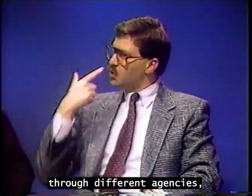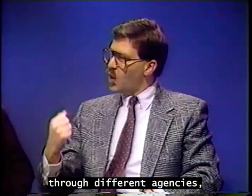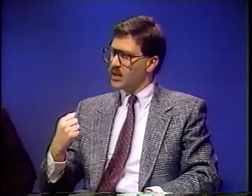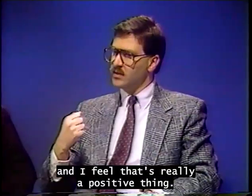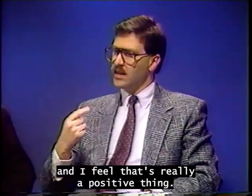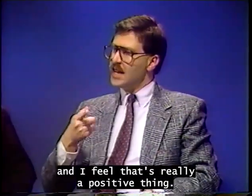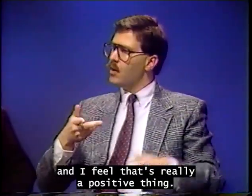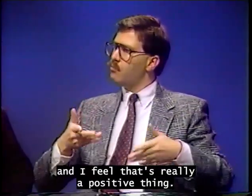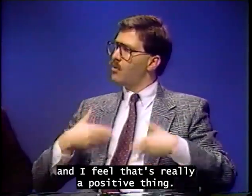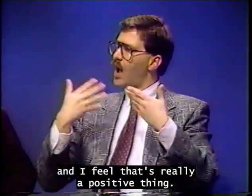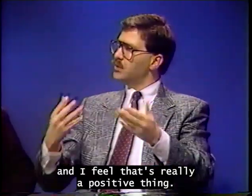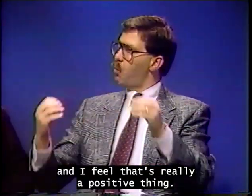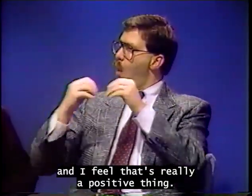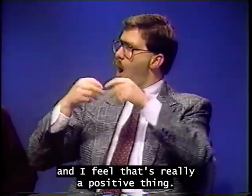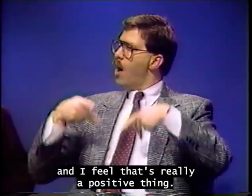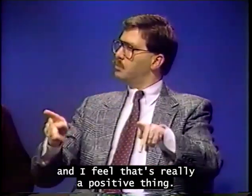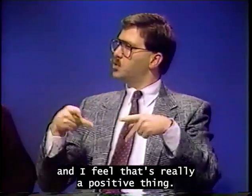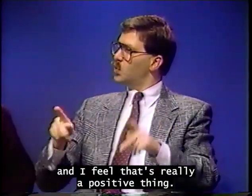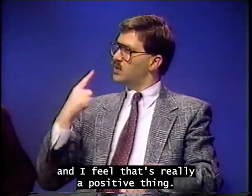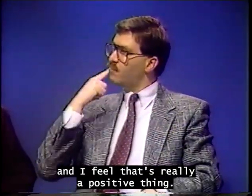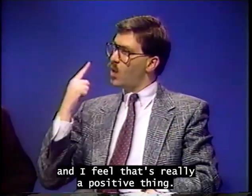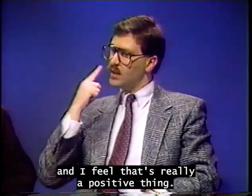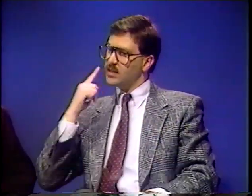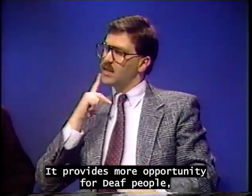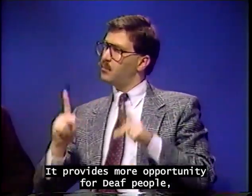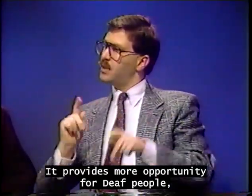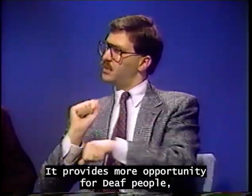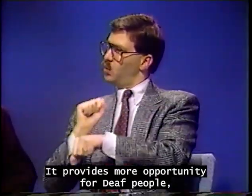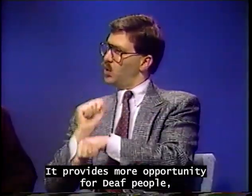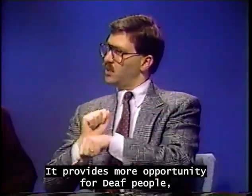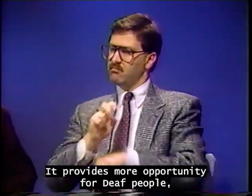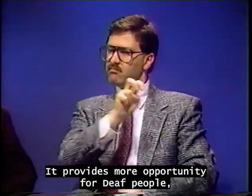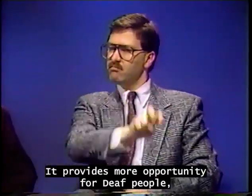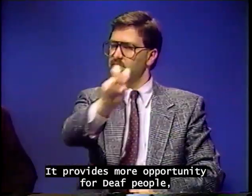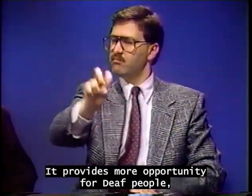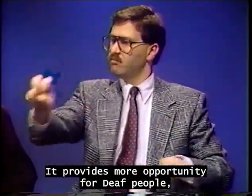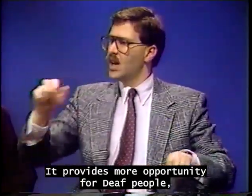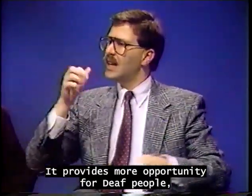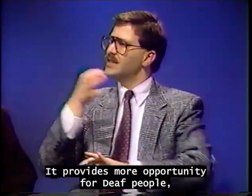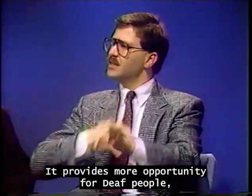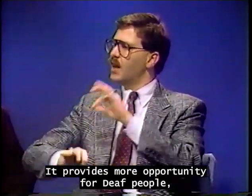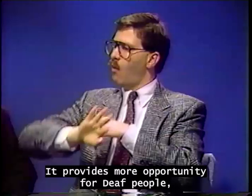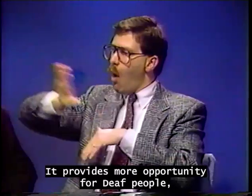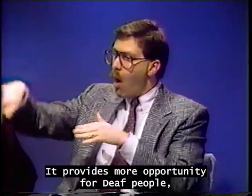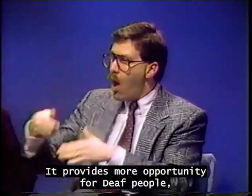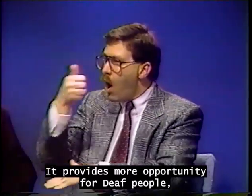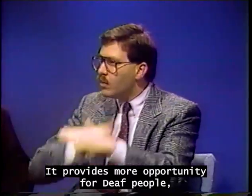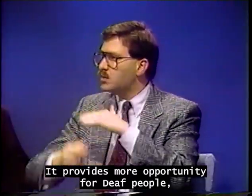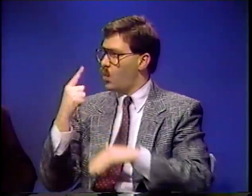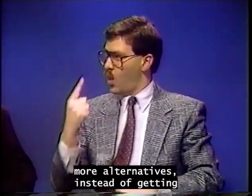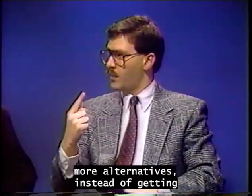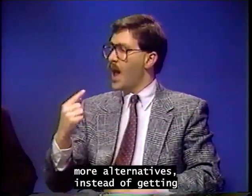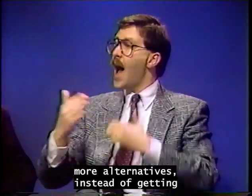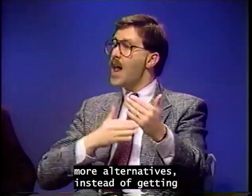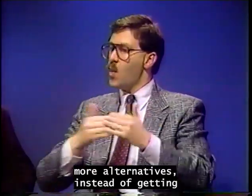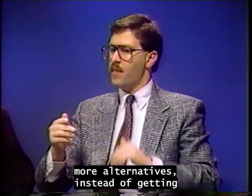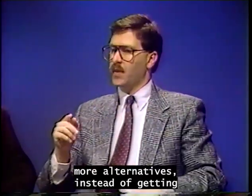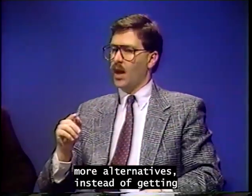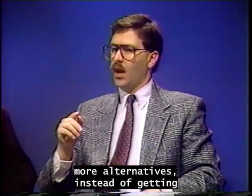agencies. And I feel that's really a positive thing. It provides more opportunity for deaf people, more alternatives